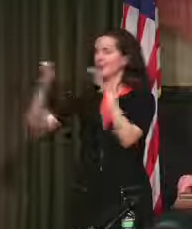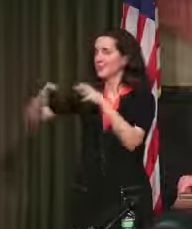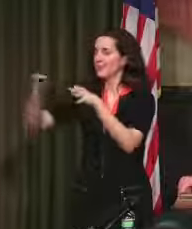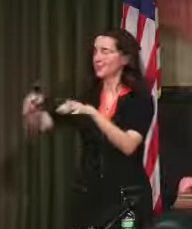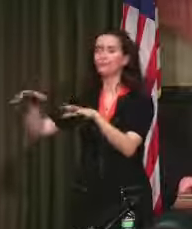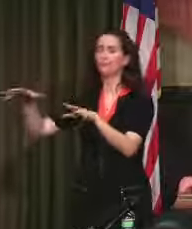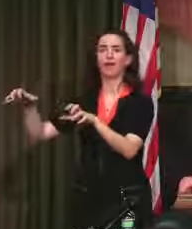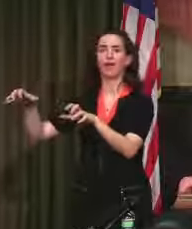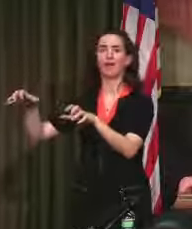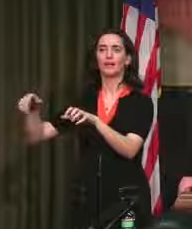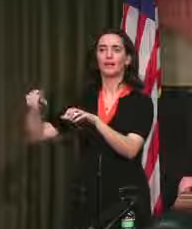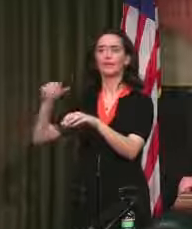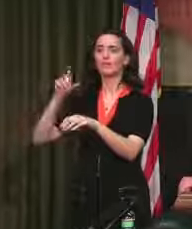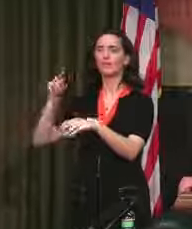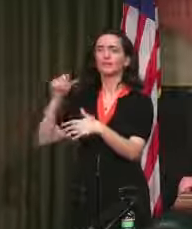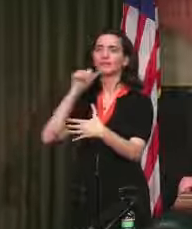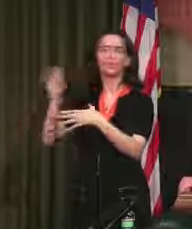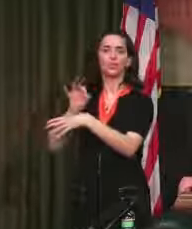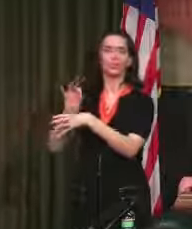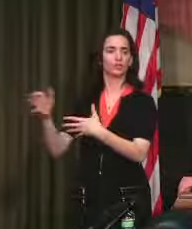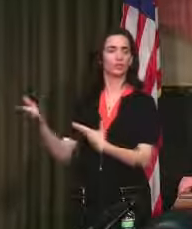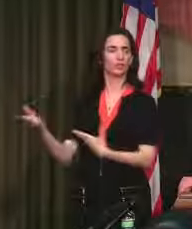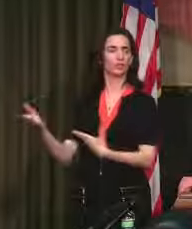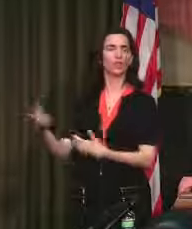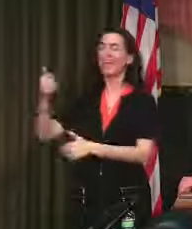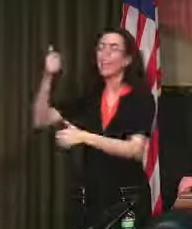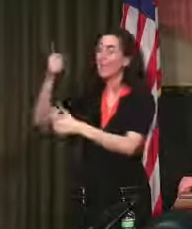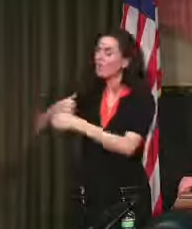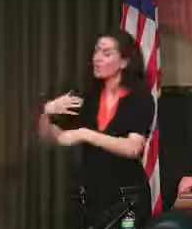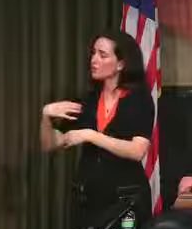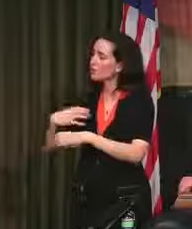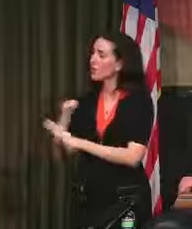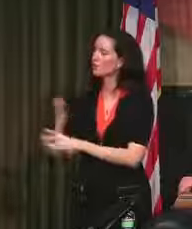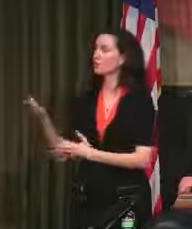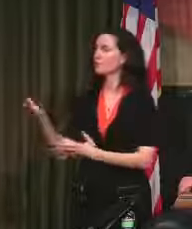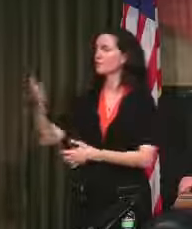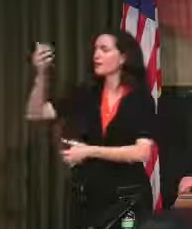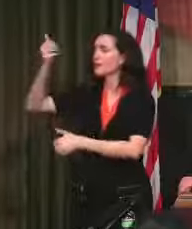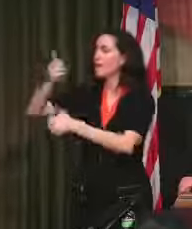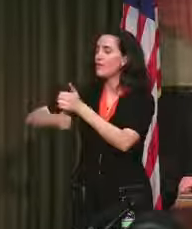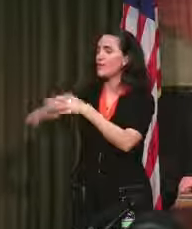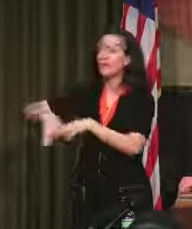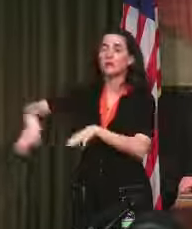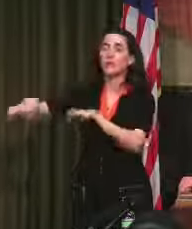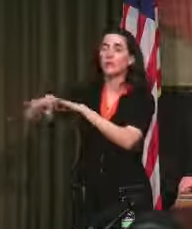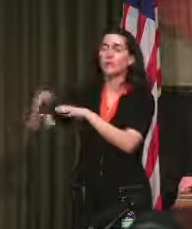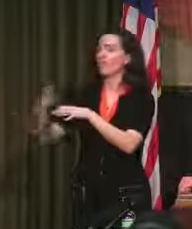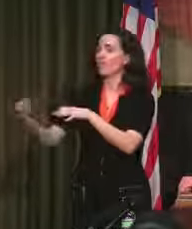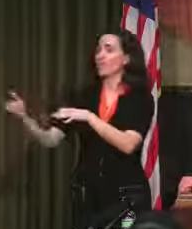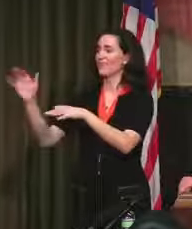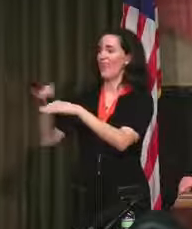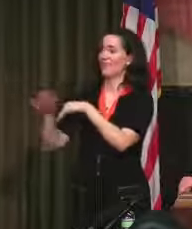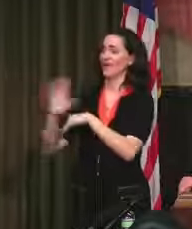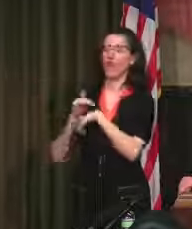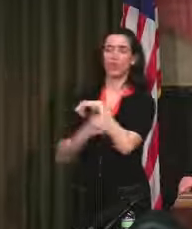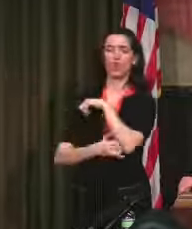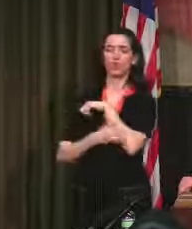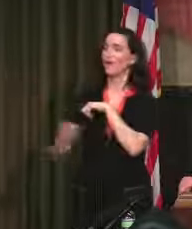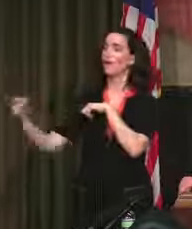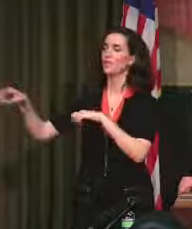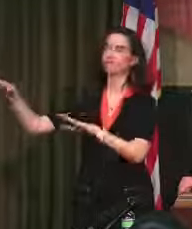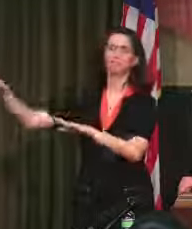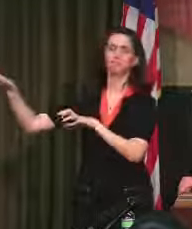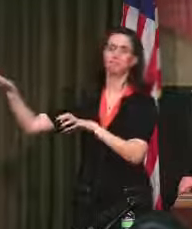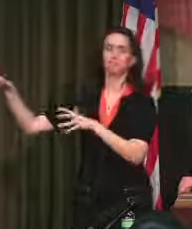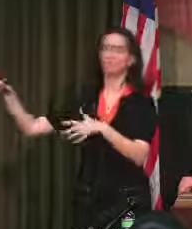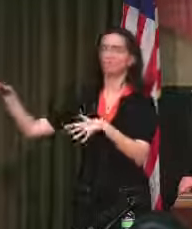decision that they have to make. Every crisis, every significant thing that's affecting our country, they are